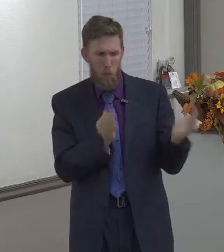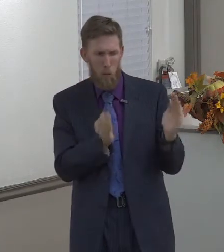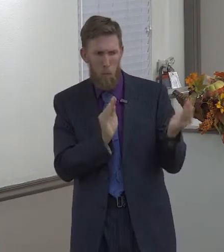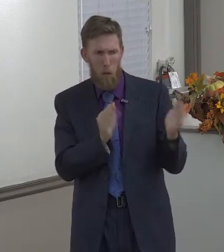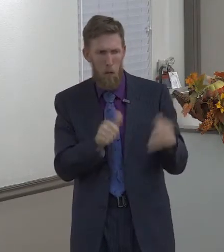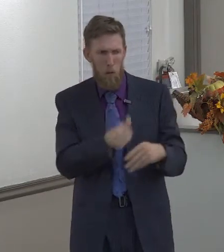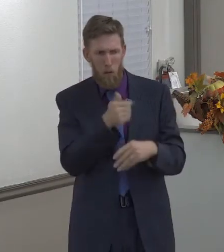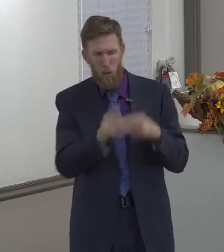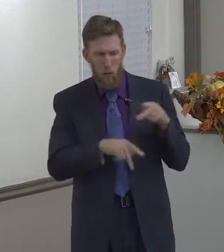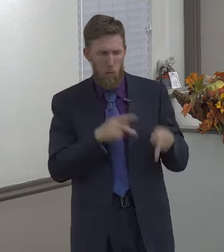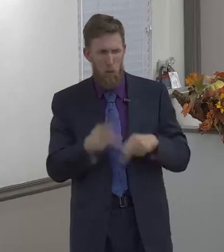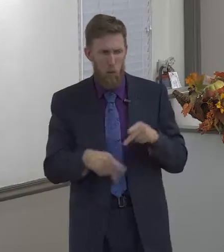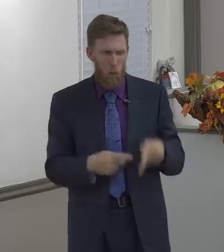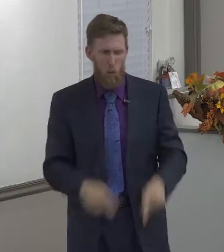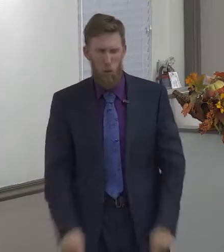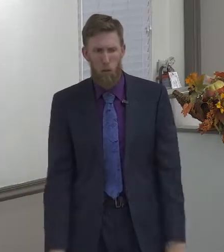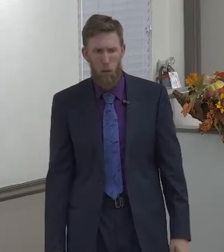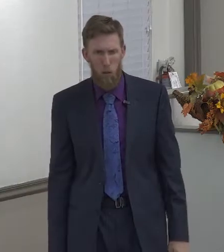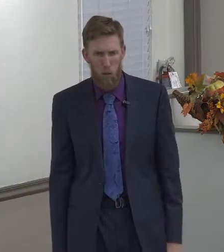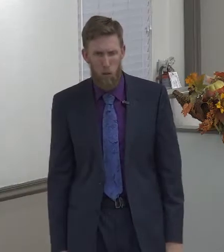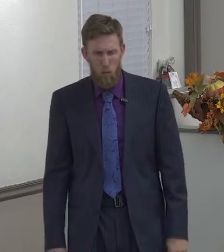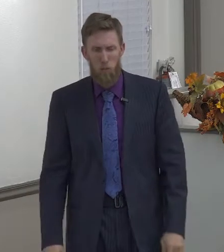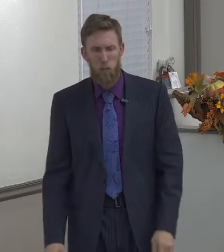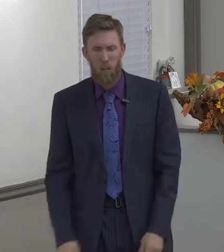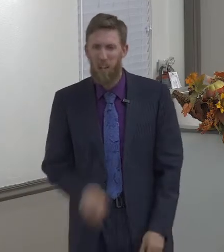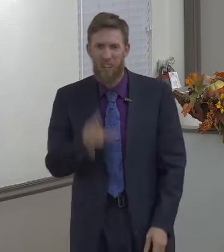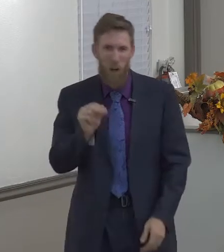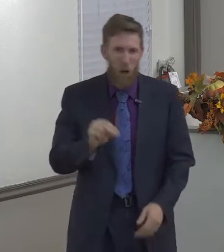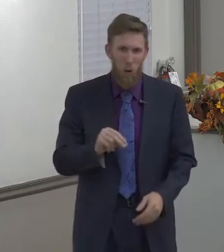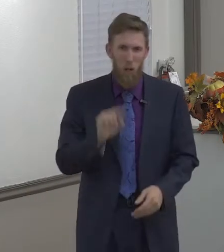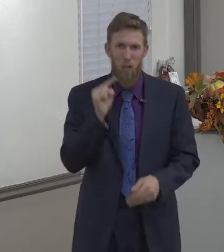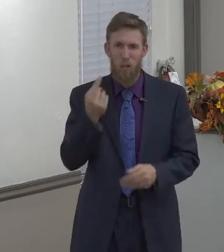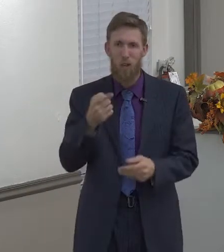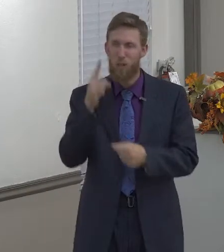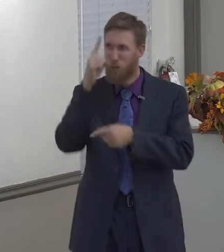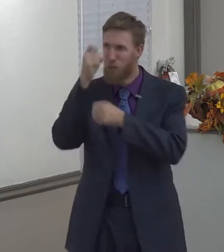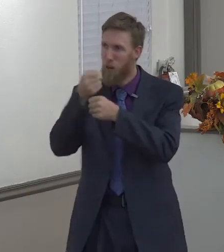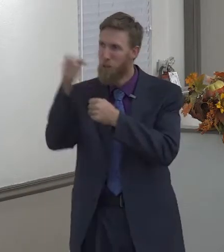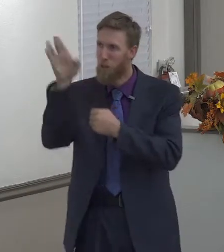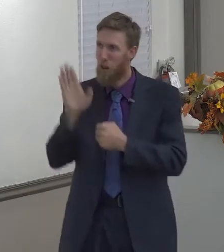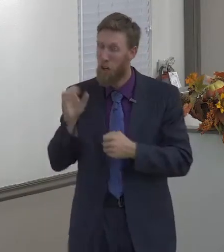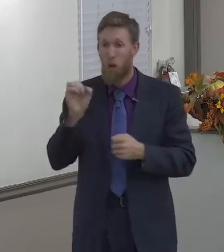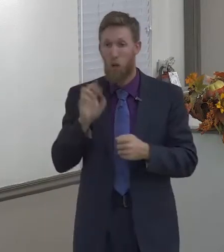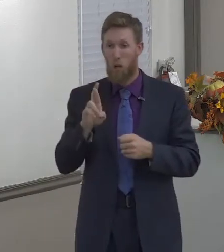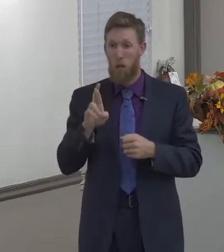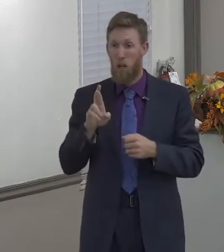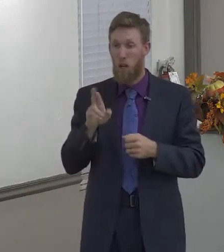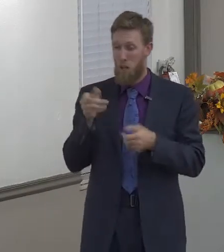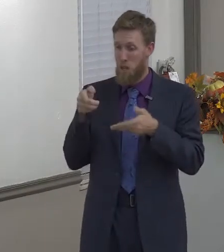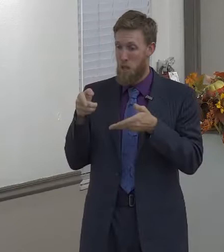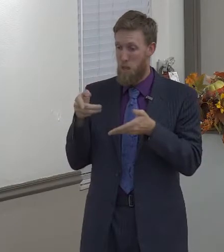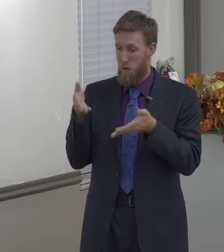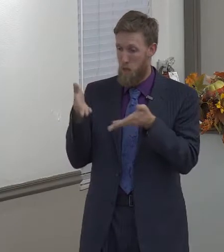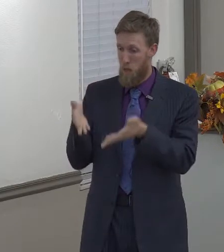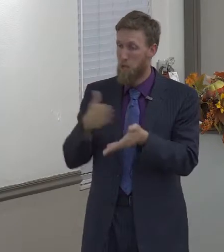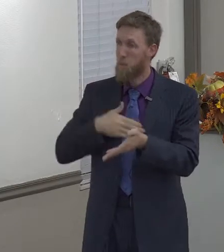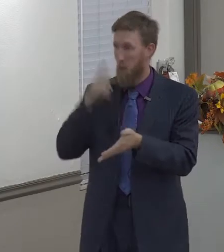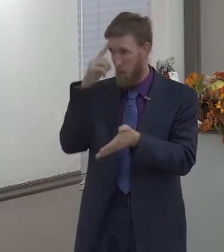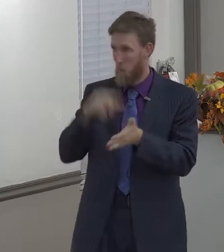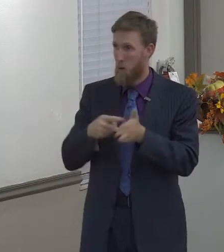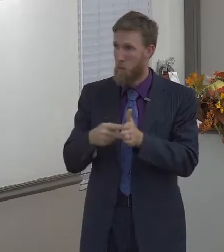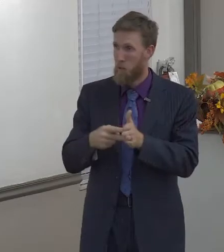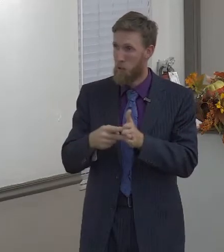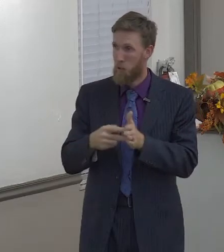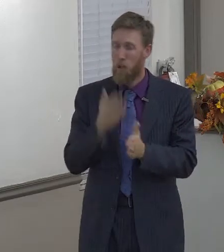role. Praise God, I can serve you. Thank God I have a role. Thank God there's something that I can